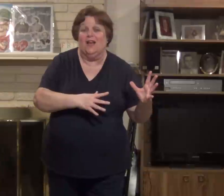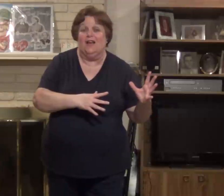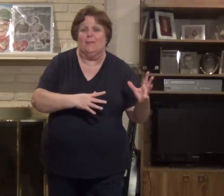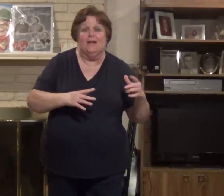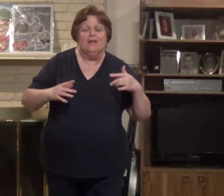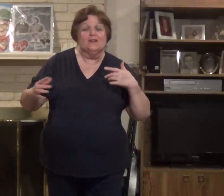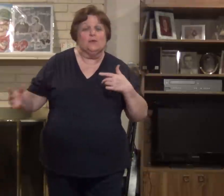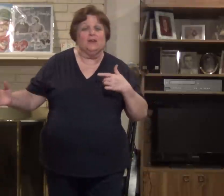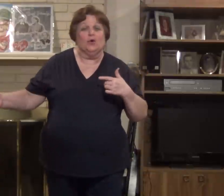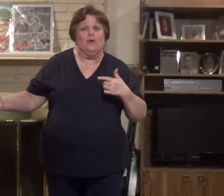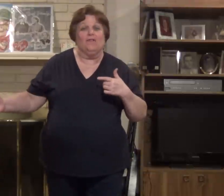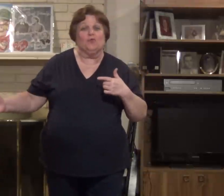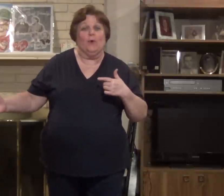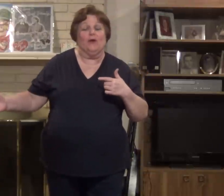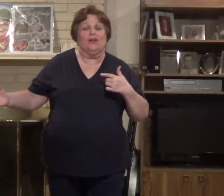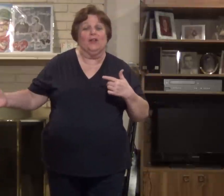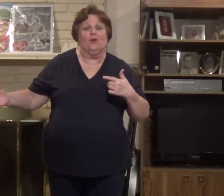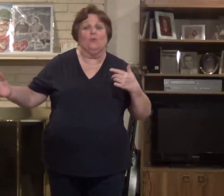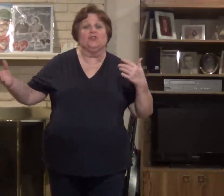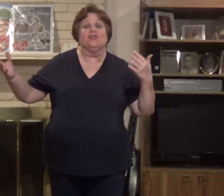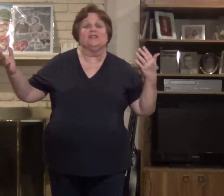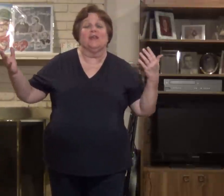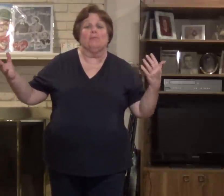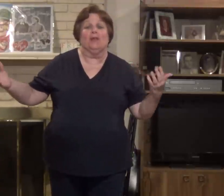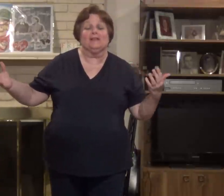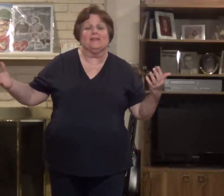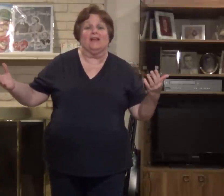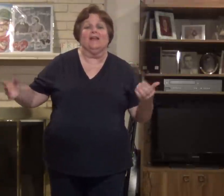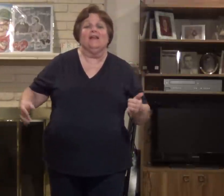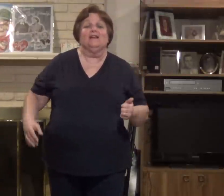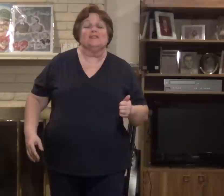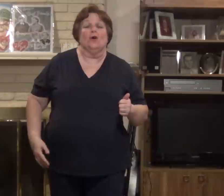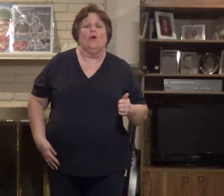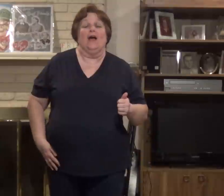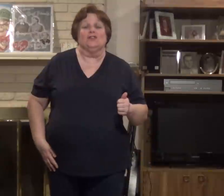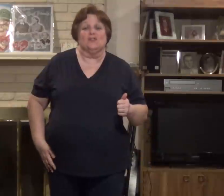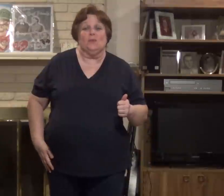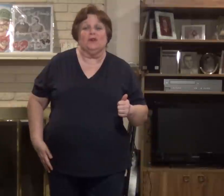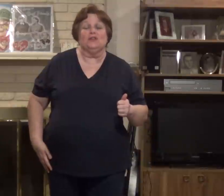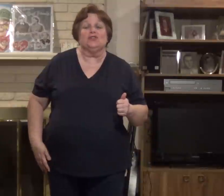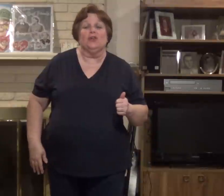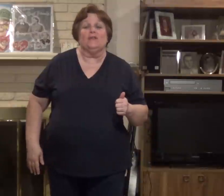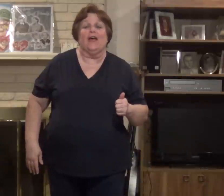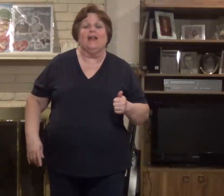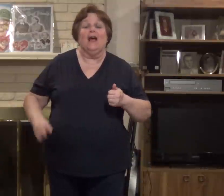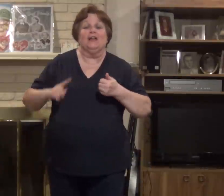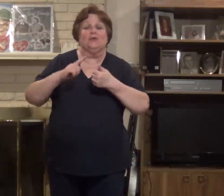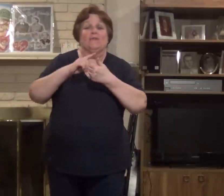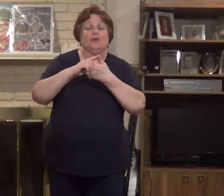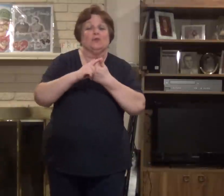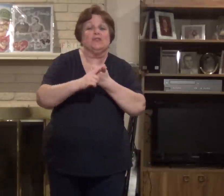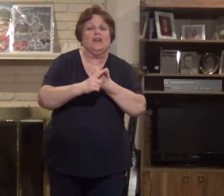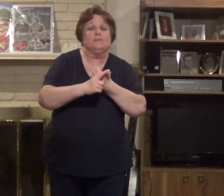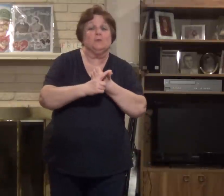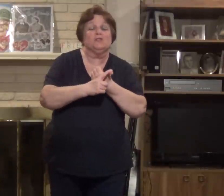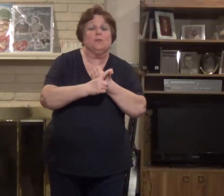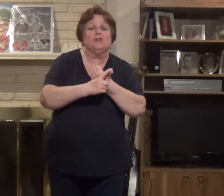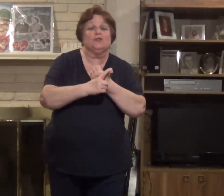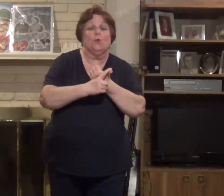time. So I don't have to wear it here, which is a blessing. So I just wanted to share that. I do have a nurse that comes once a week to do a